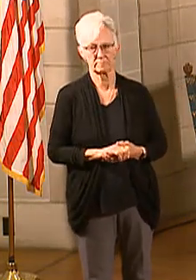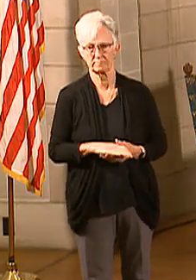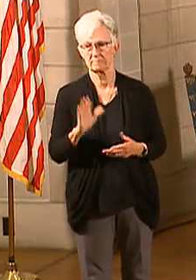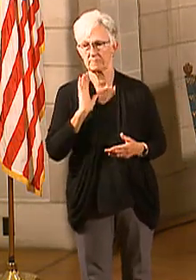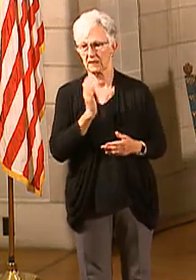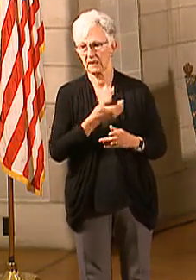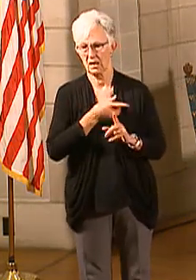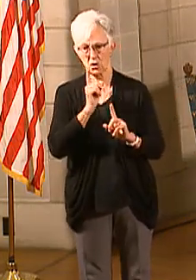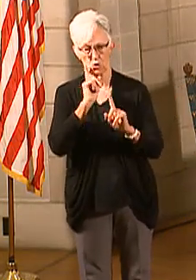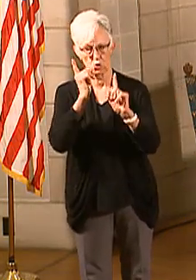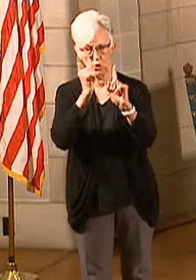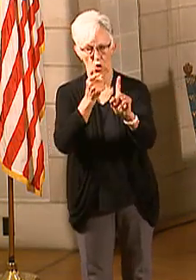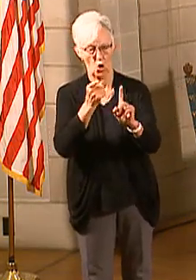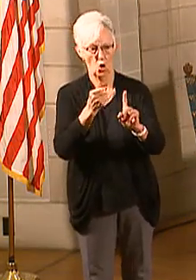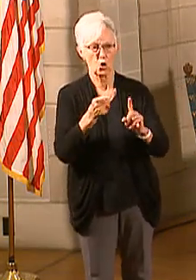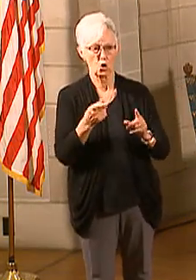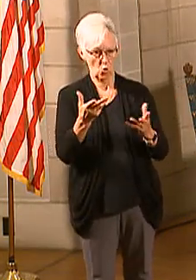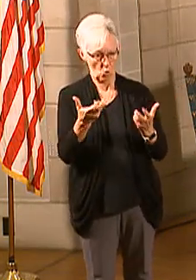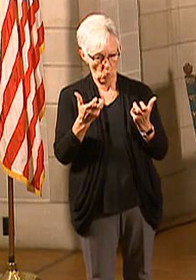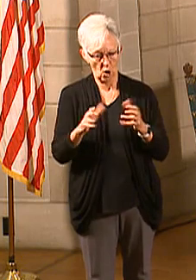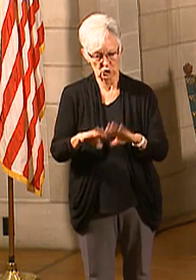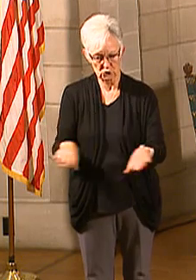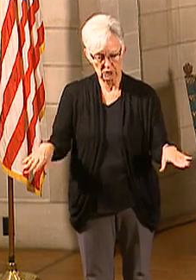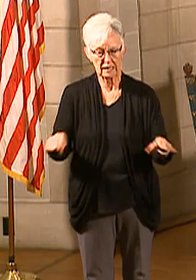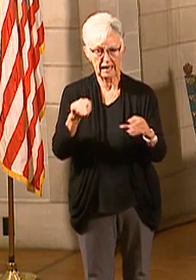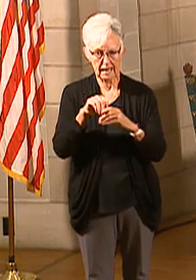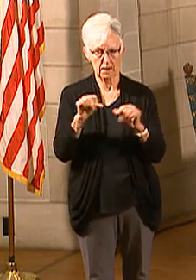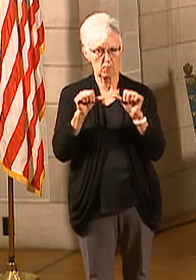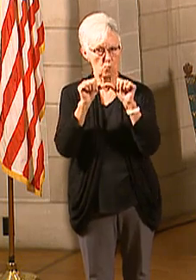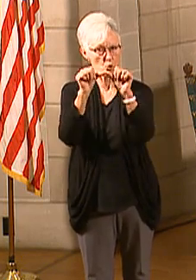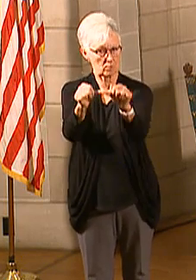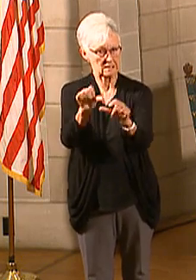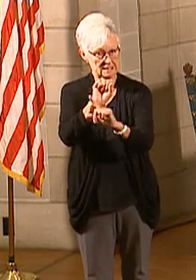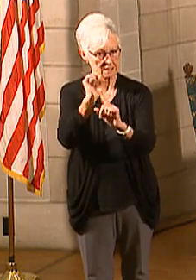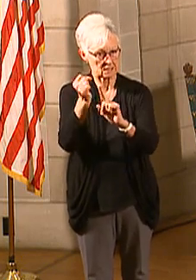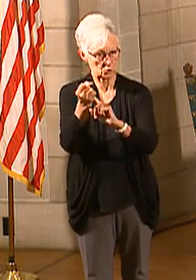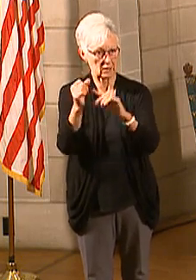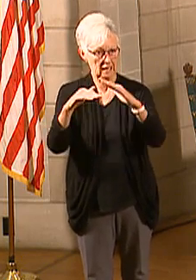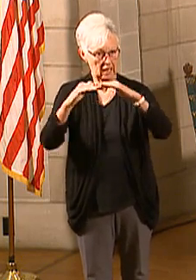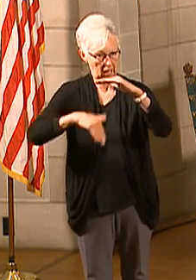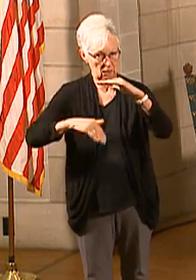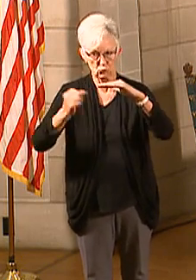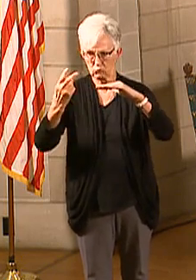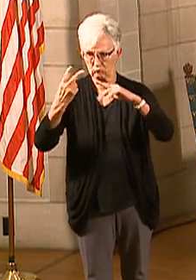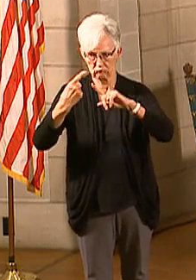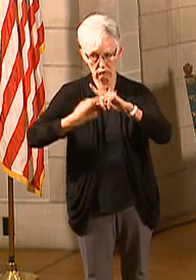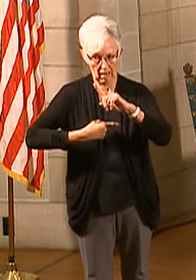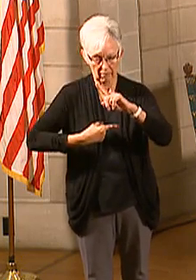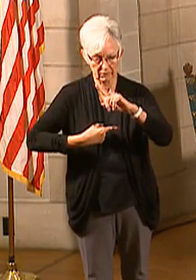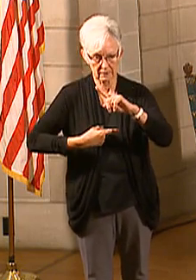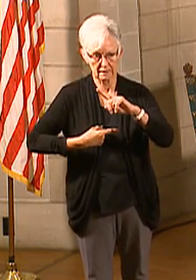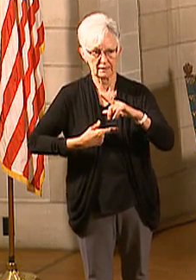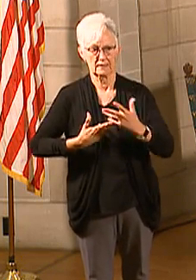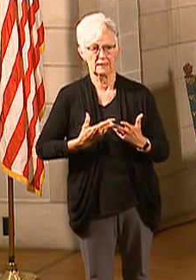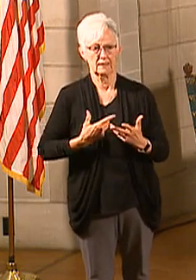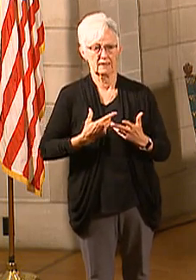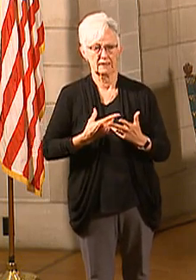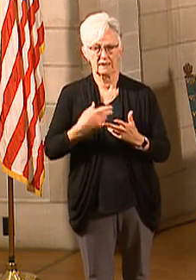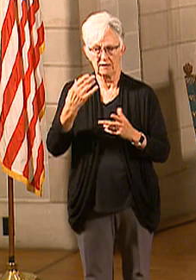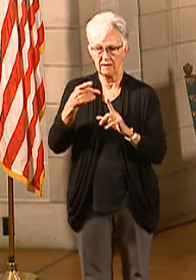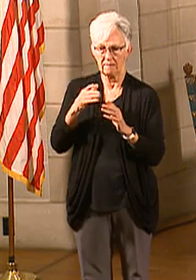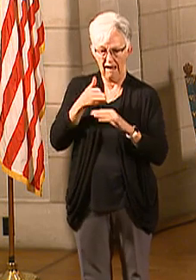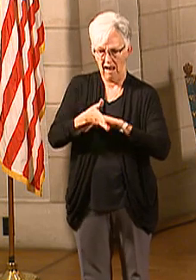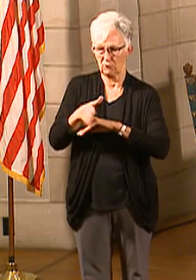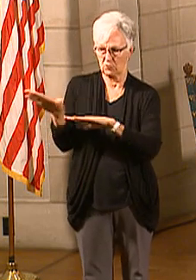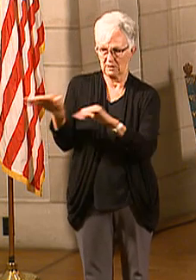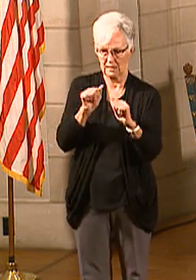goal is to reach permanency within 12 months. And if we're not able to reach permanency within 12 months, then to really work to get to permanency within